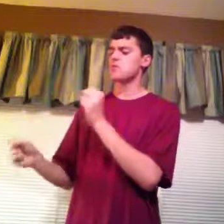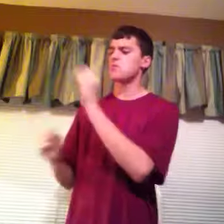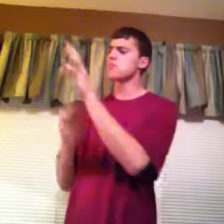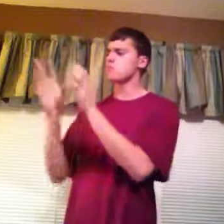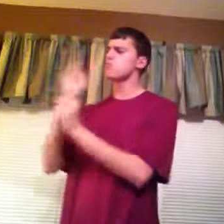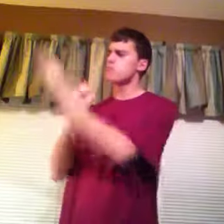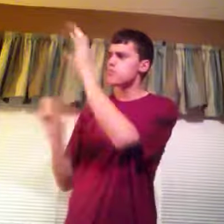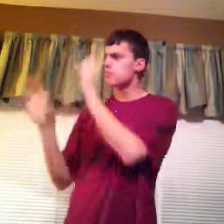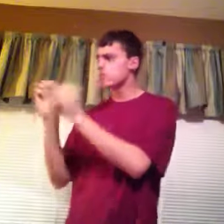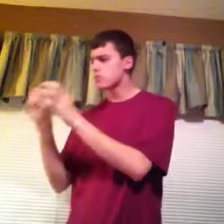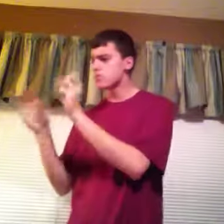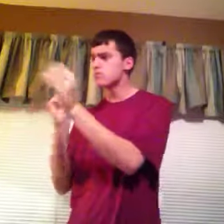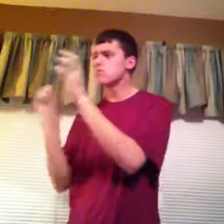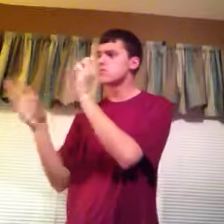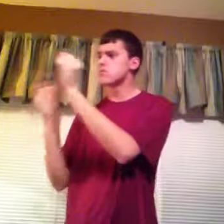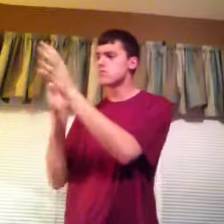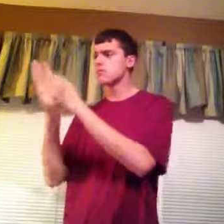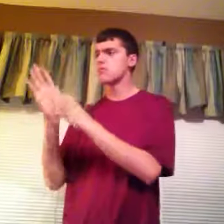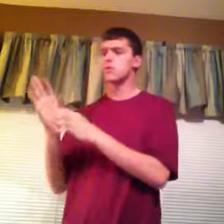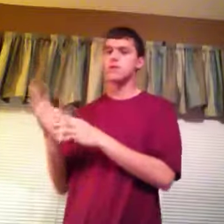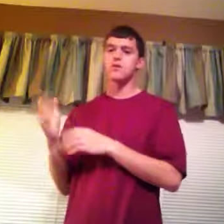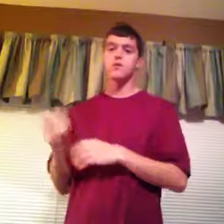It's it is. it Yeah, so we get .